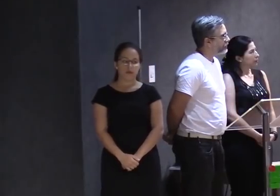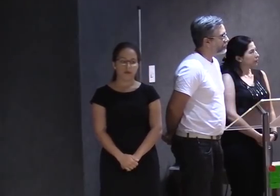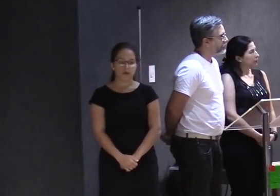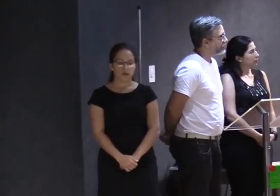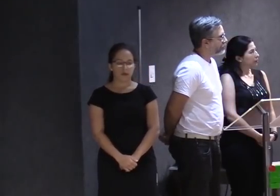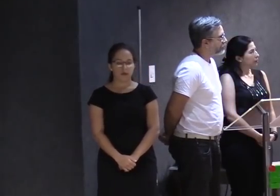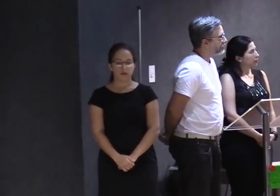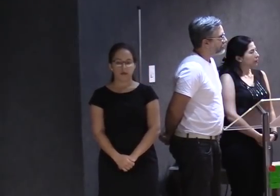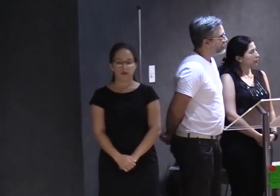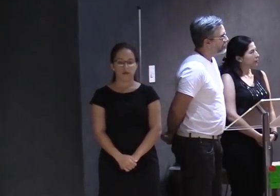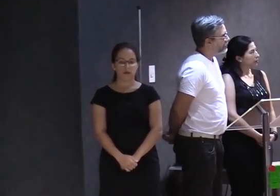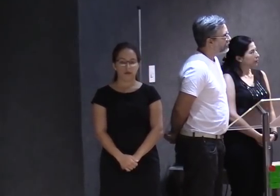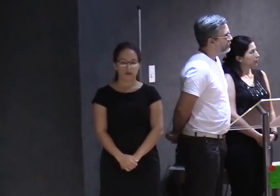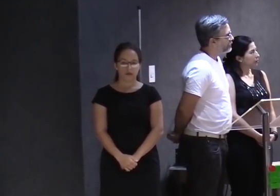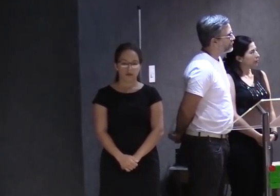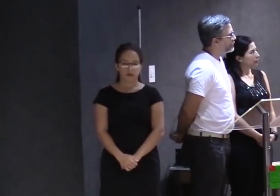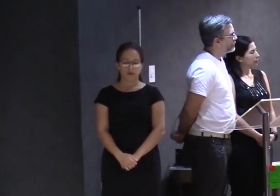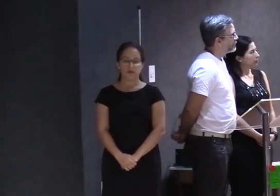tools for